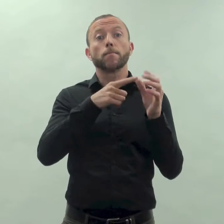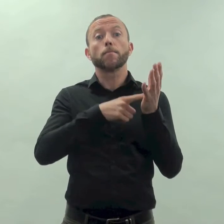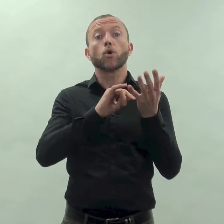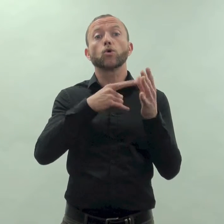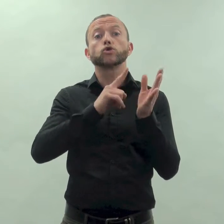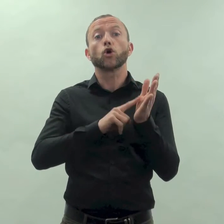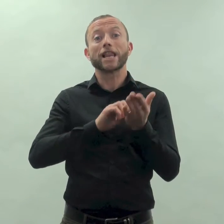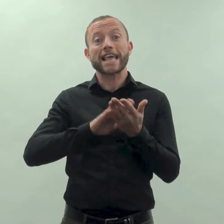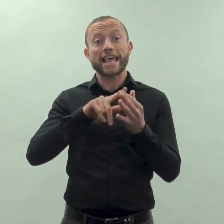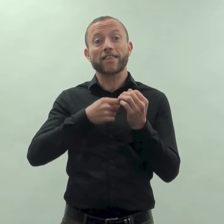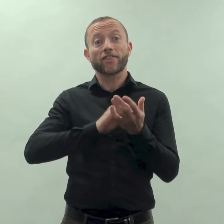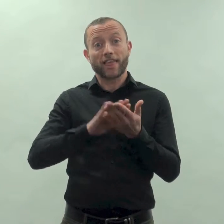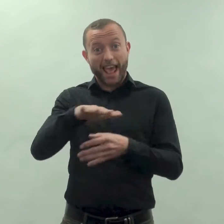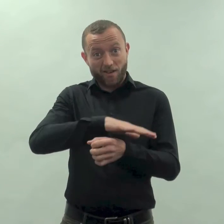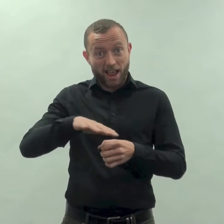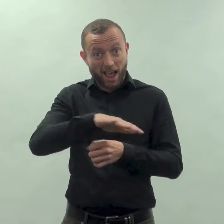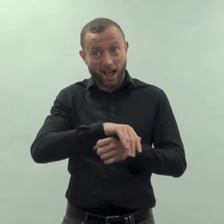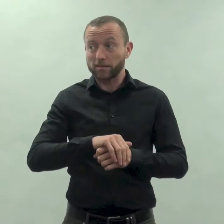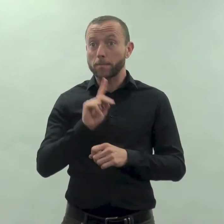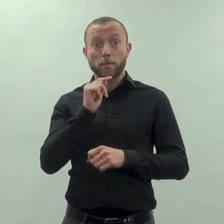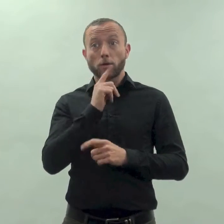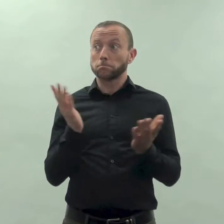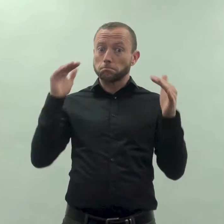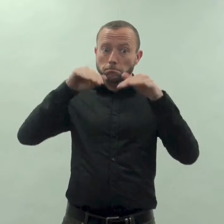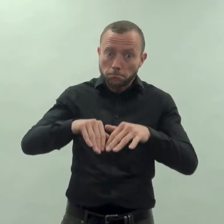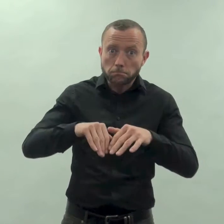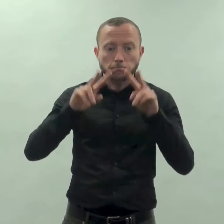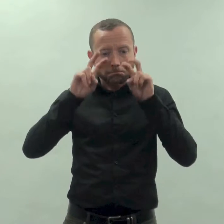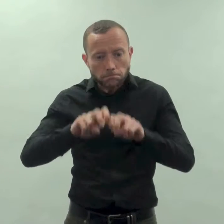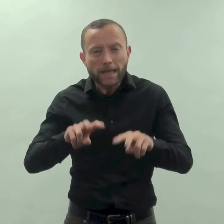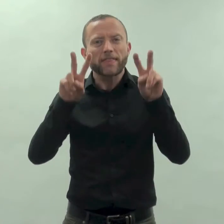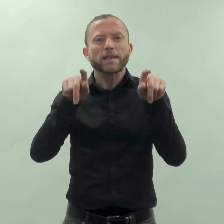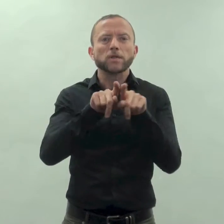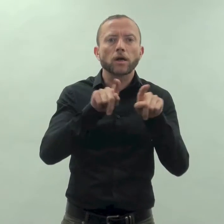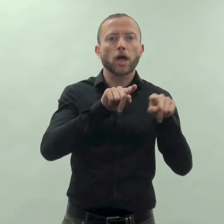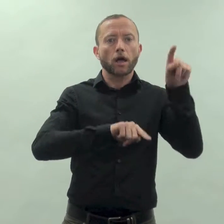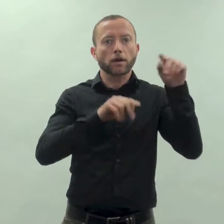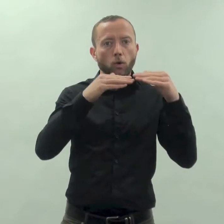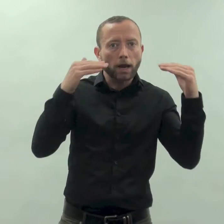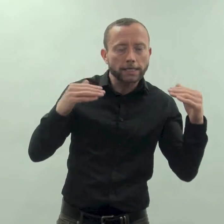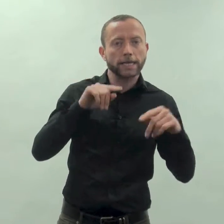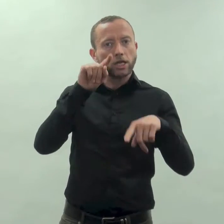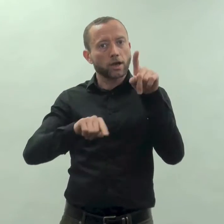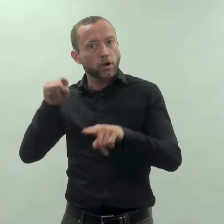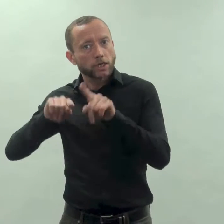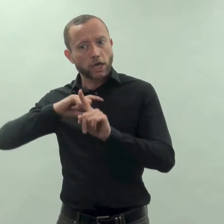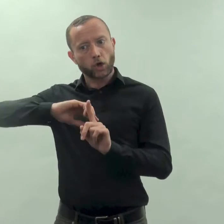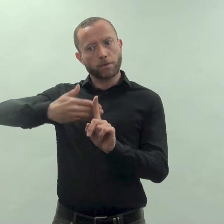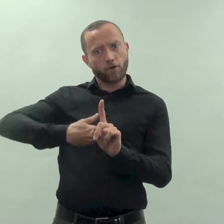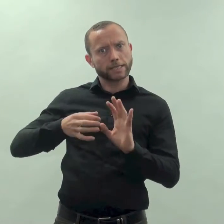Heath, and attendees were invited to explore equality, diversity and human rights issues for the NHS